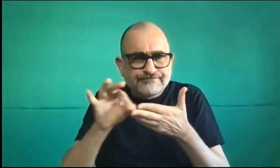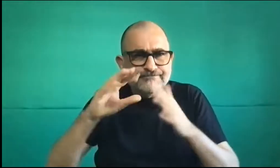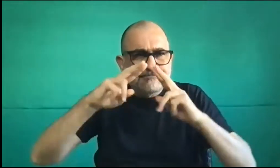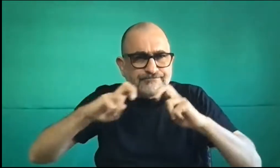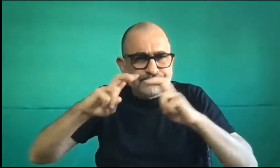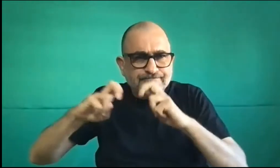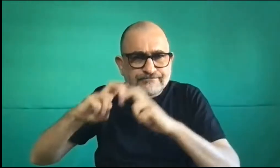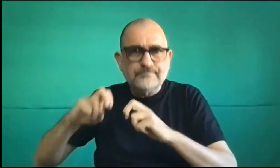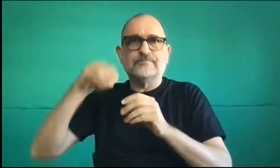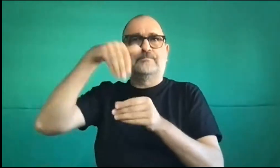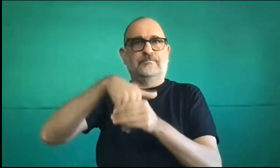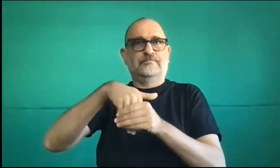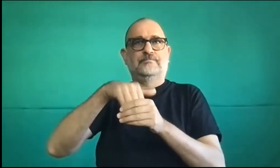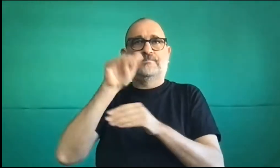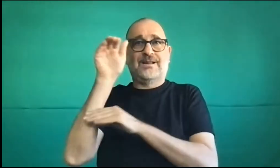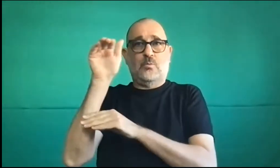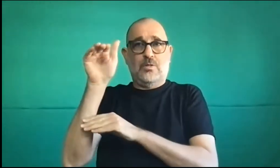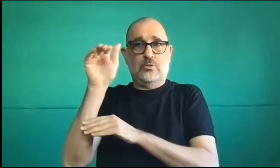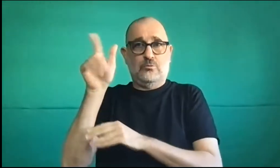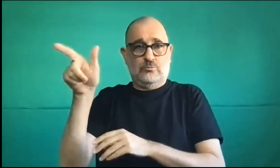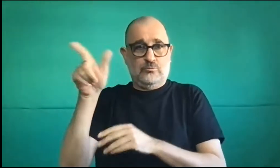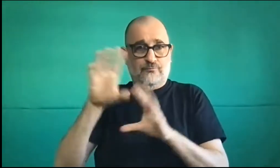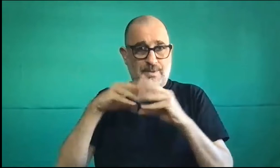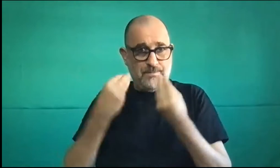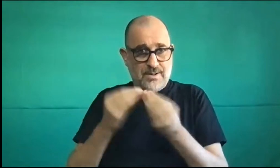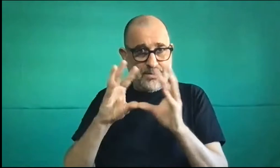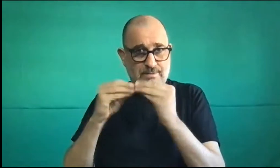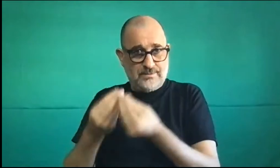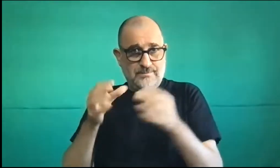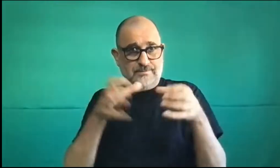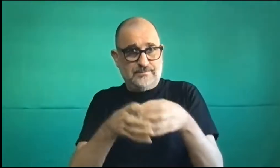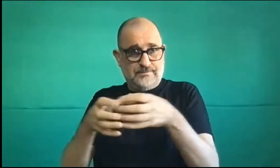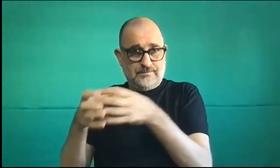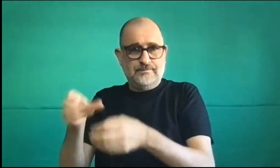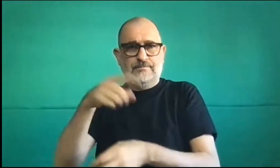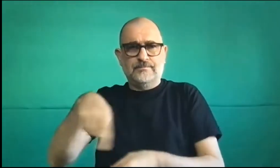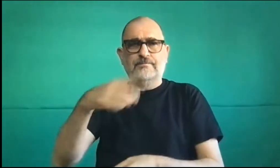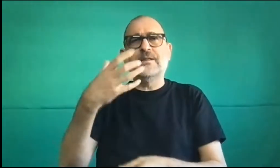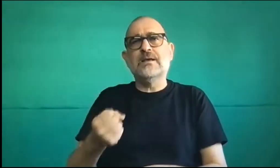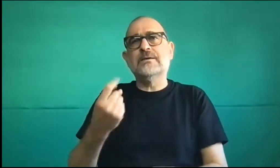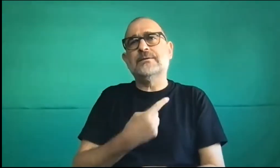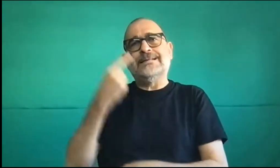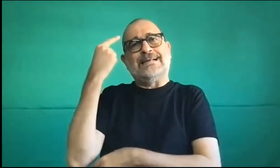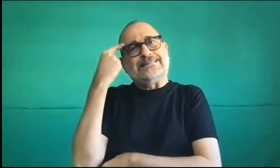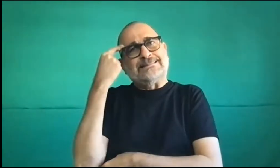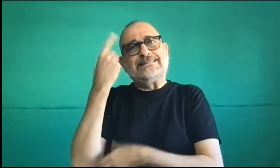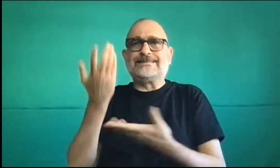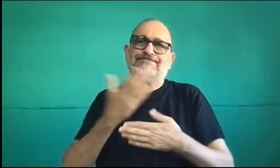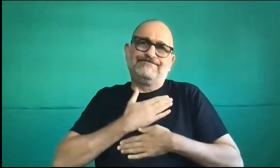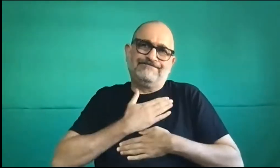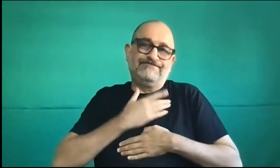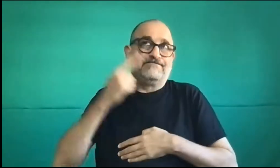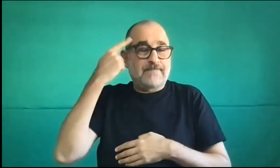We would like to make a few comments on the methodology that PAHO wants to launch today. This is not something